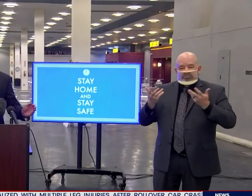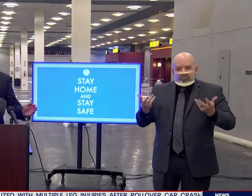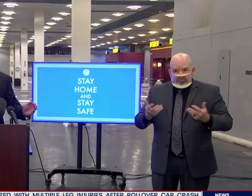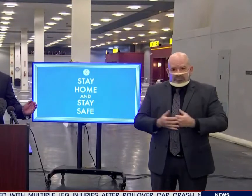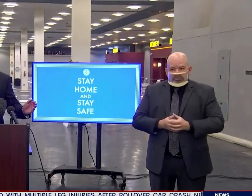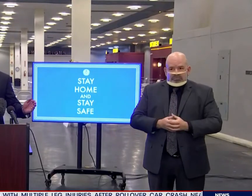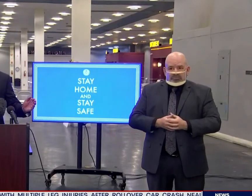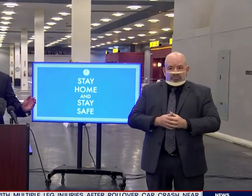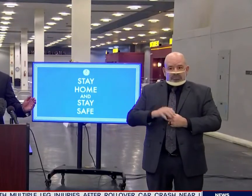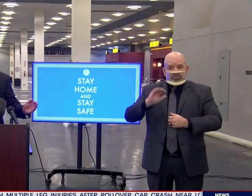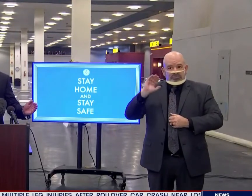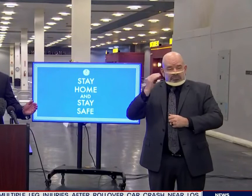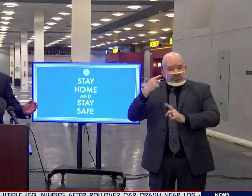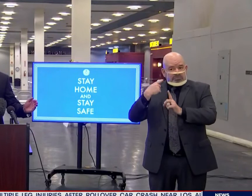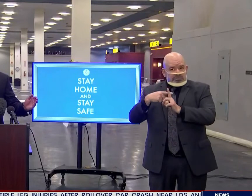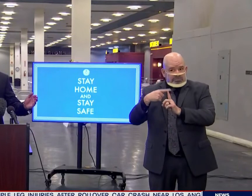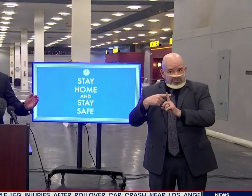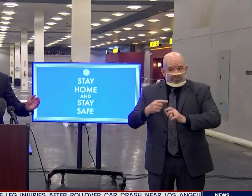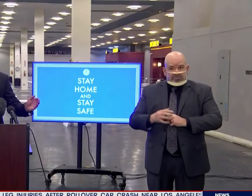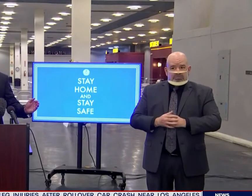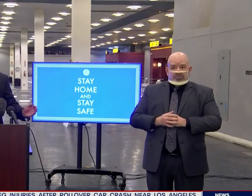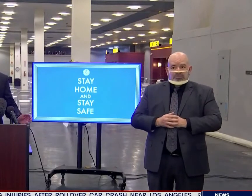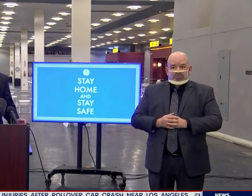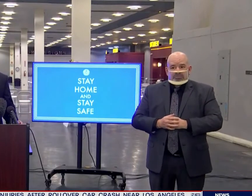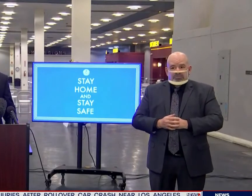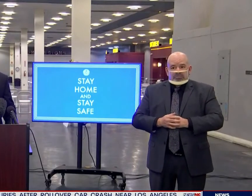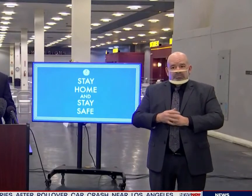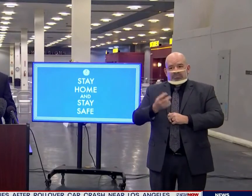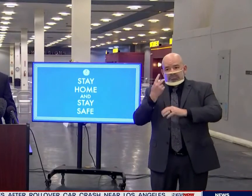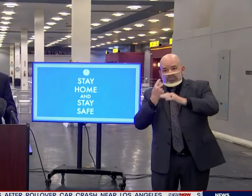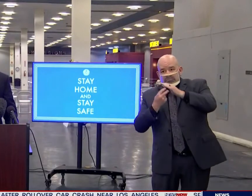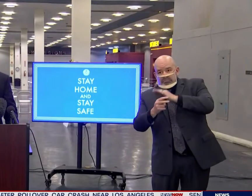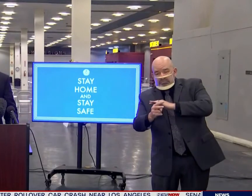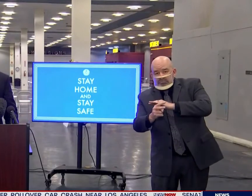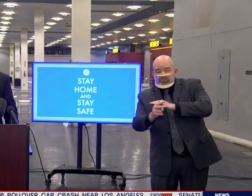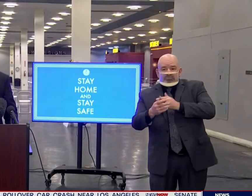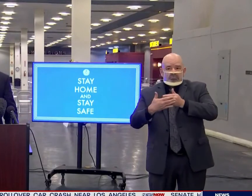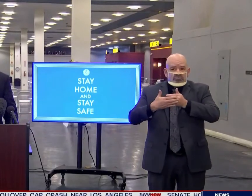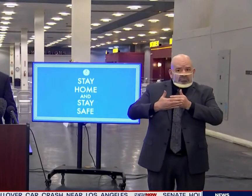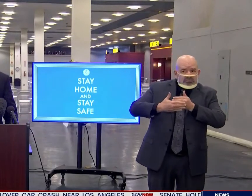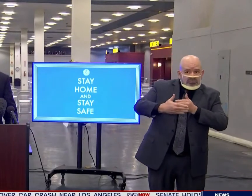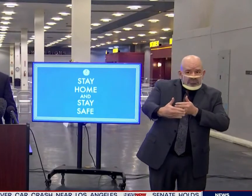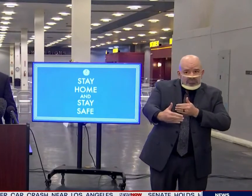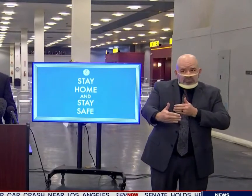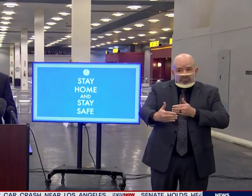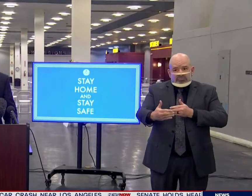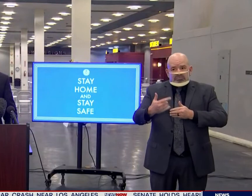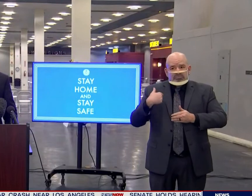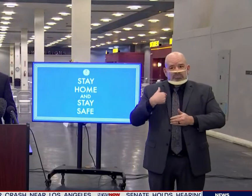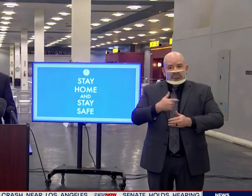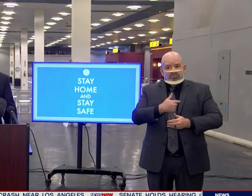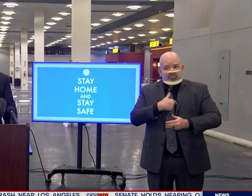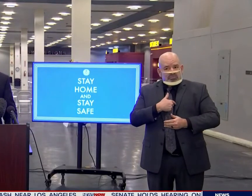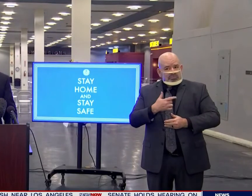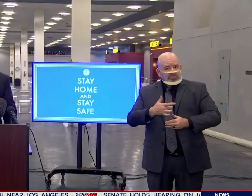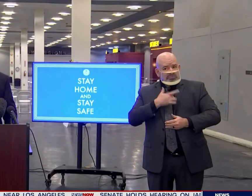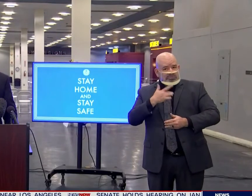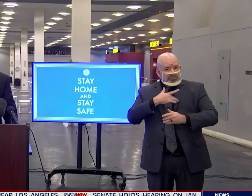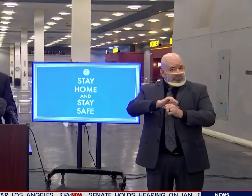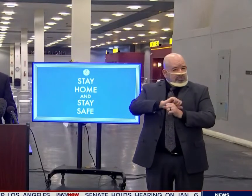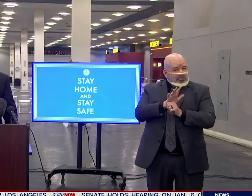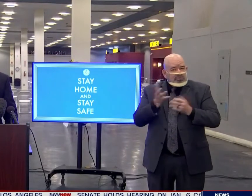this. These are projections and guesses about what is happening in the battle against COVID and when we will reach